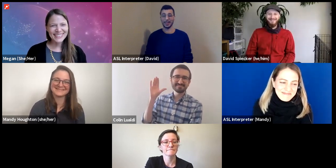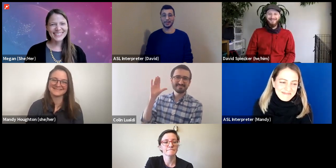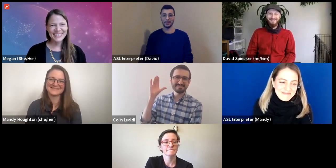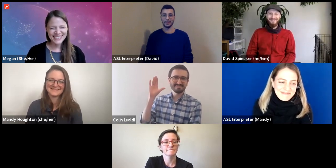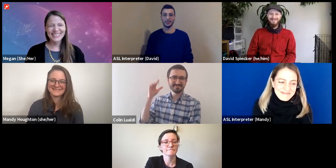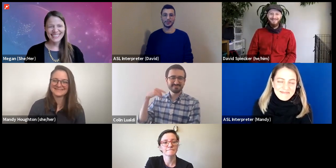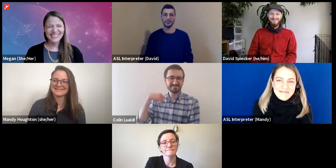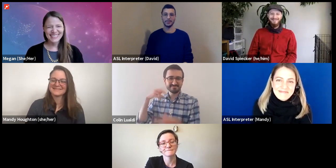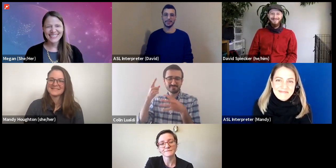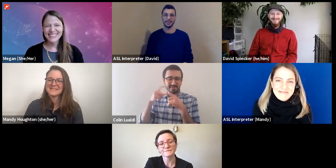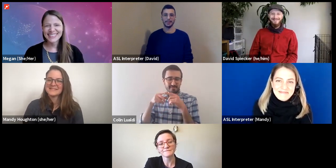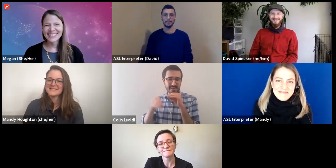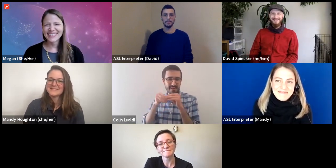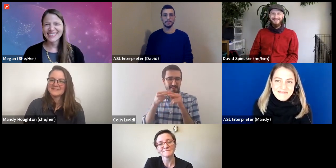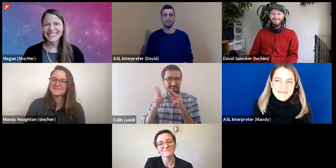signs as well.